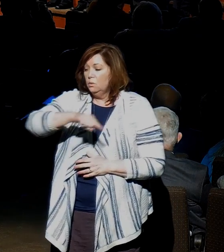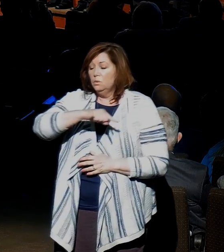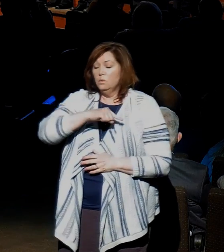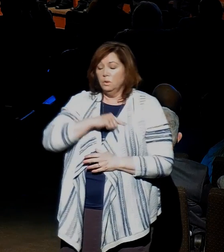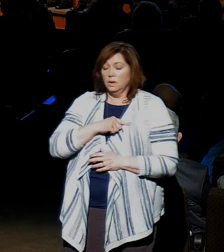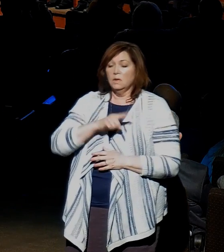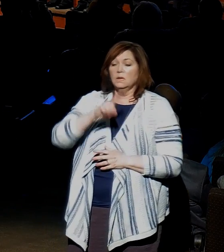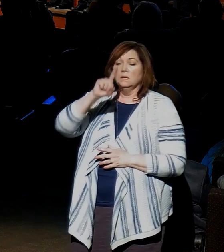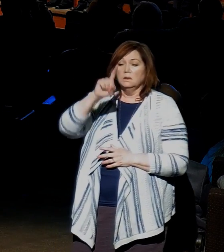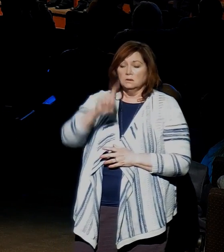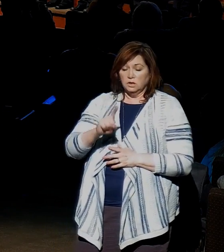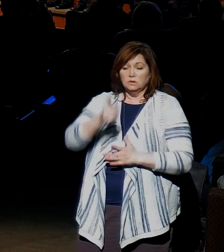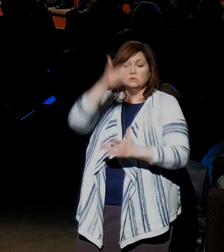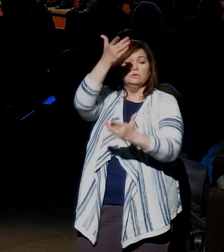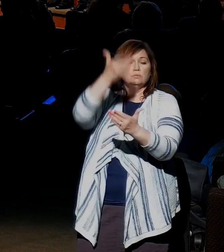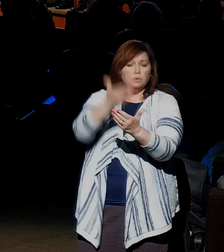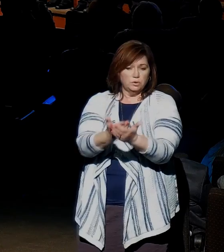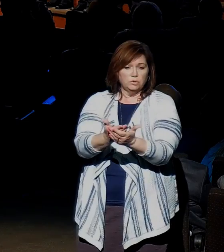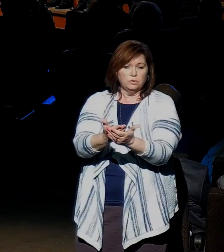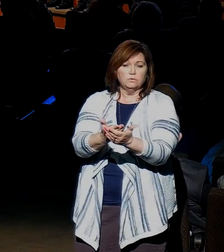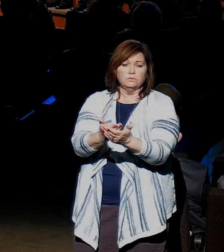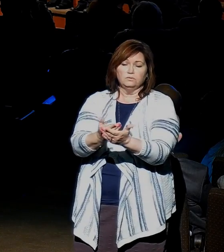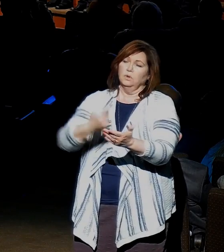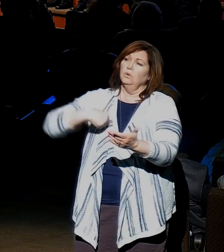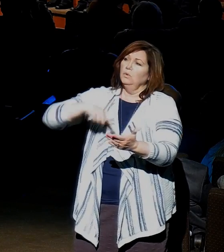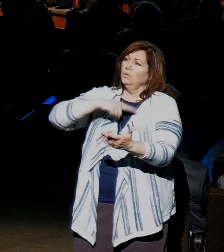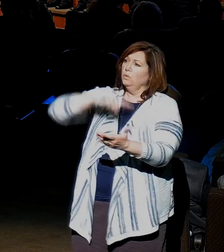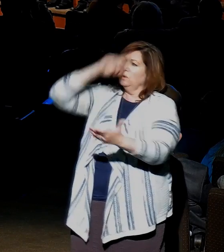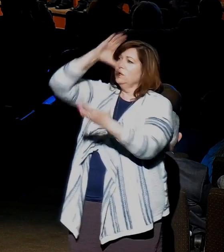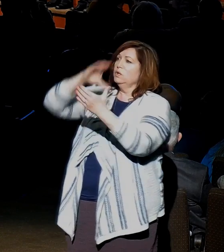would never turn from what is